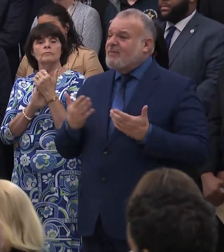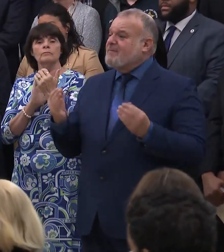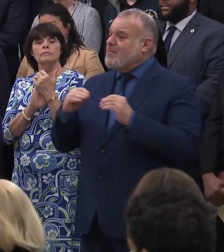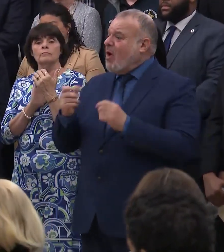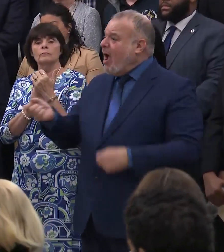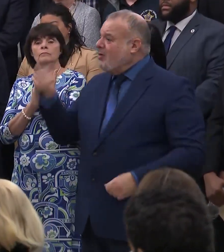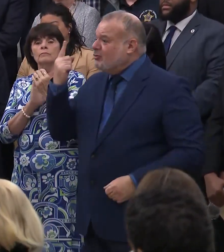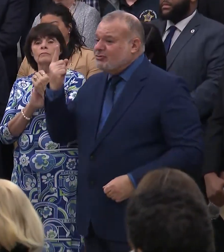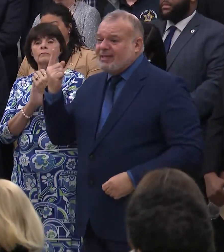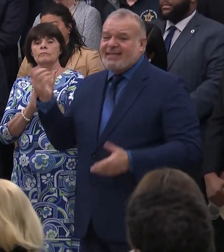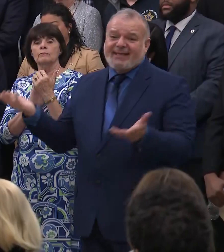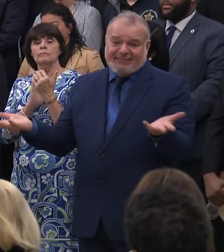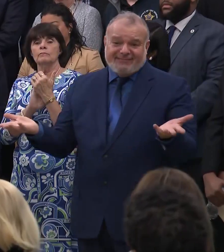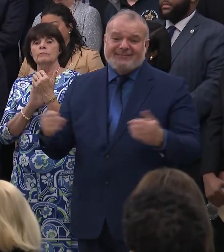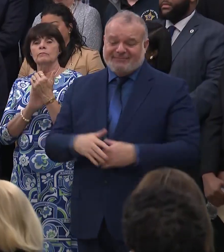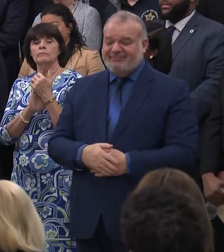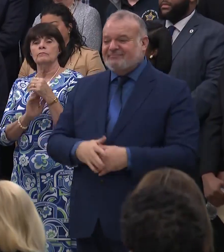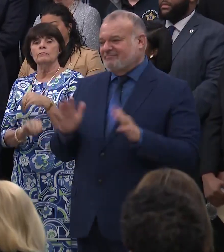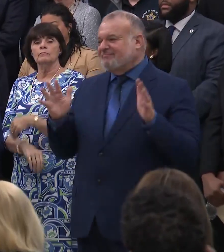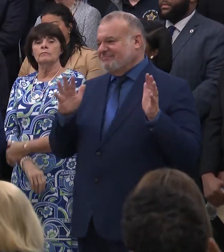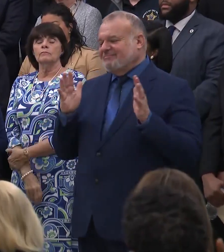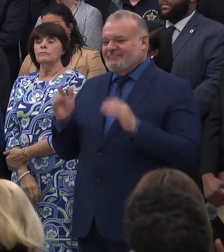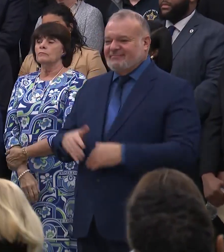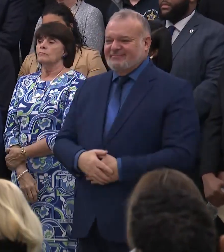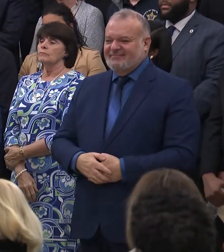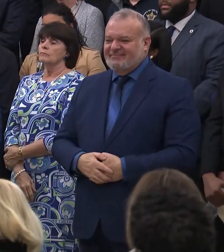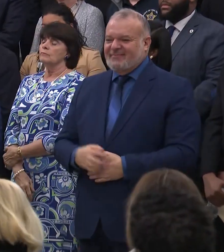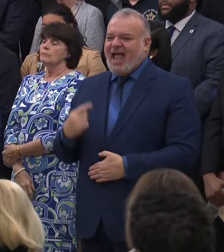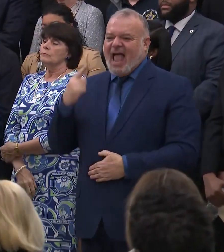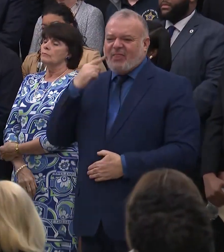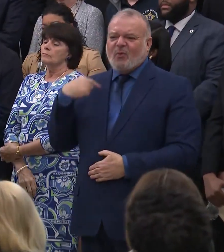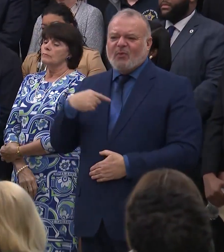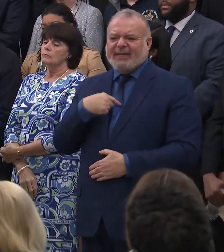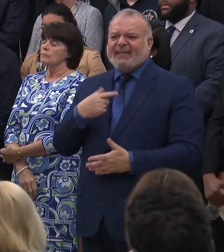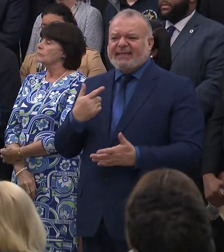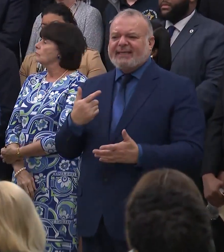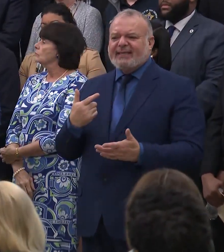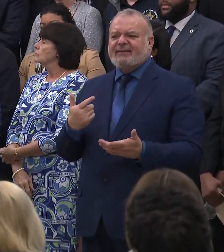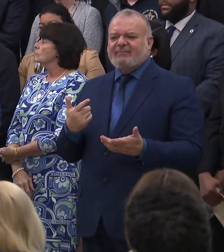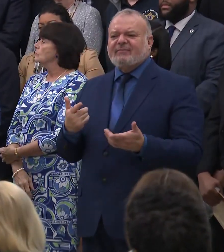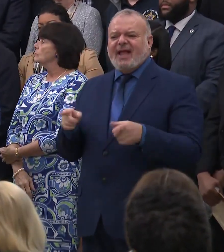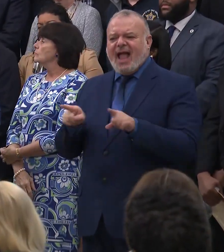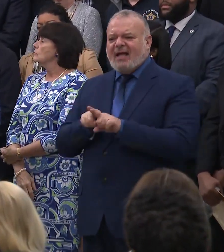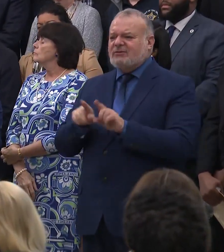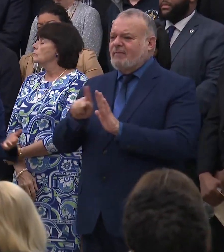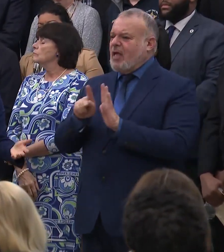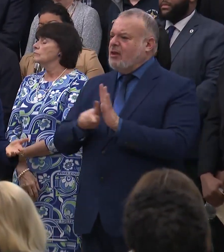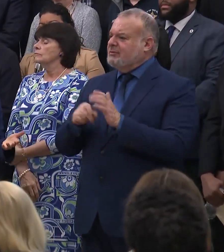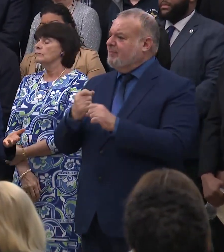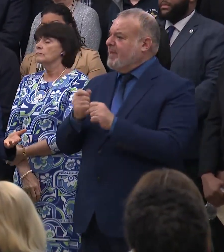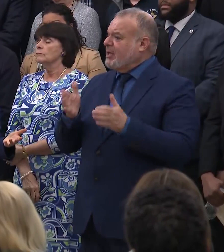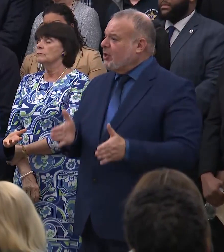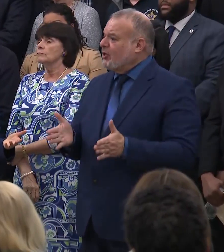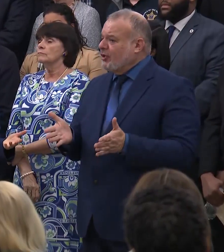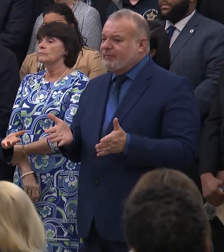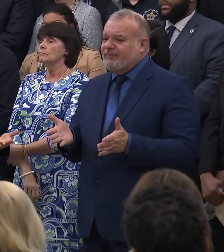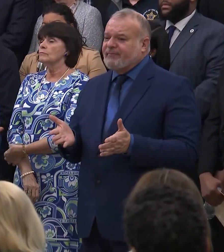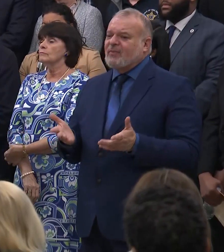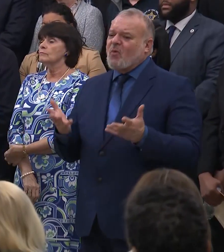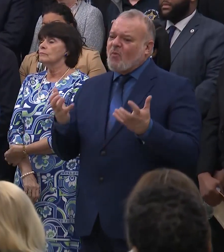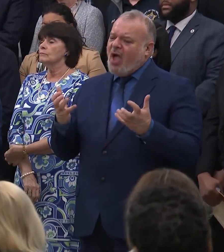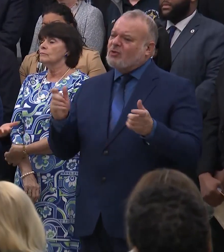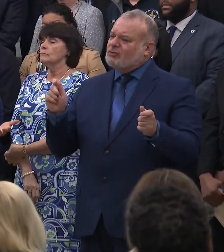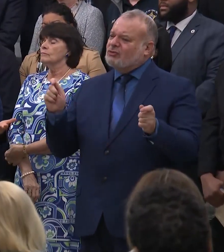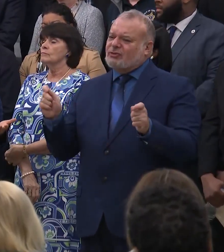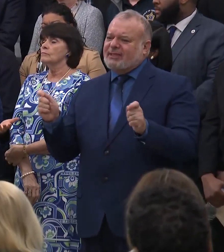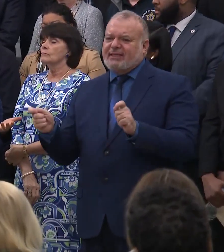I think, look, I think we all want to do that as policymakers, right? I think, you know, back when things were talked about, I